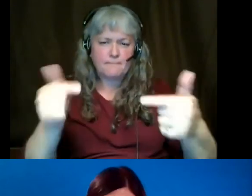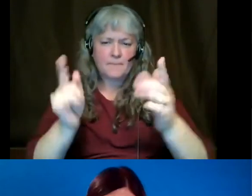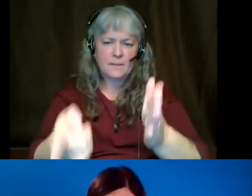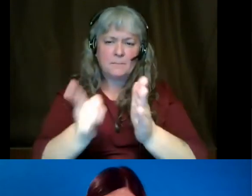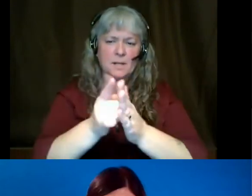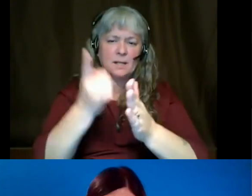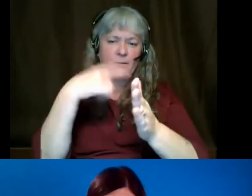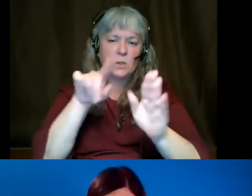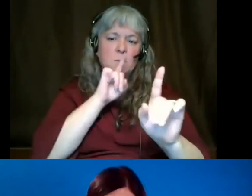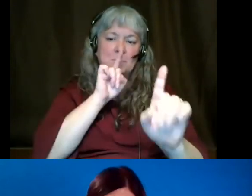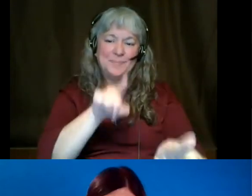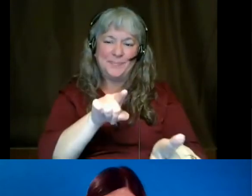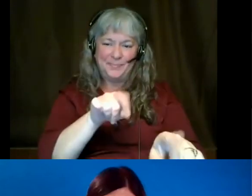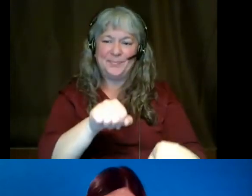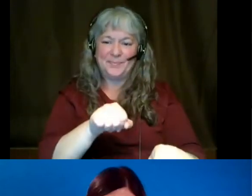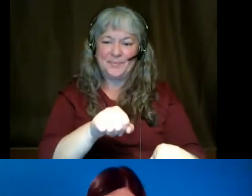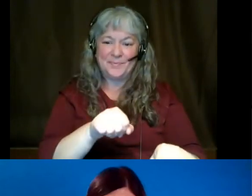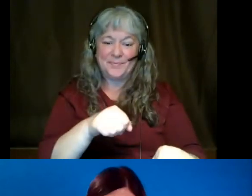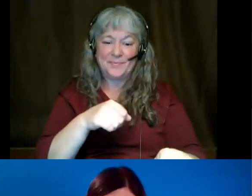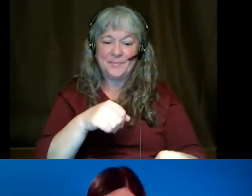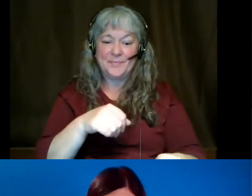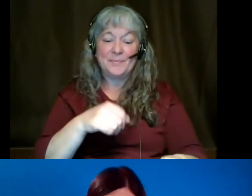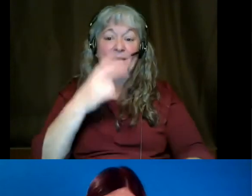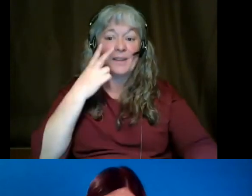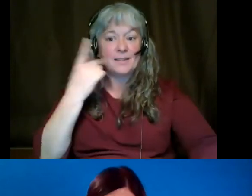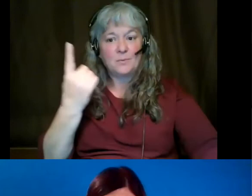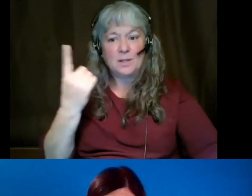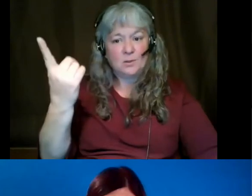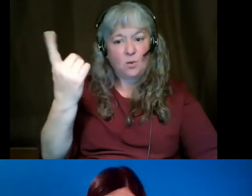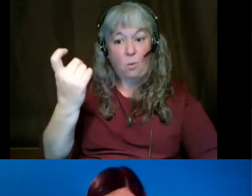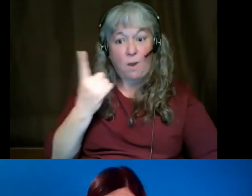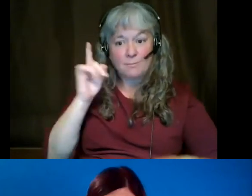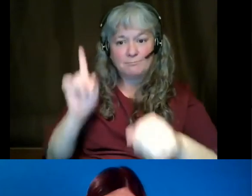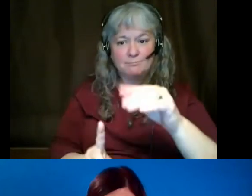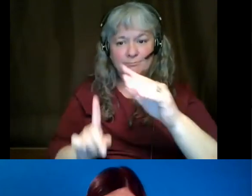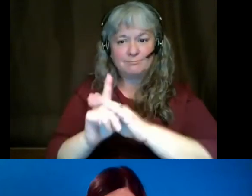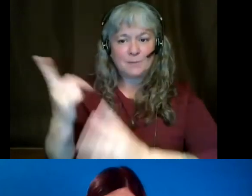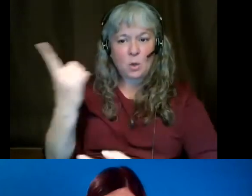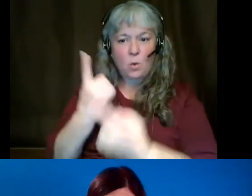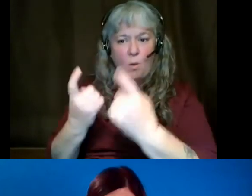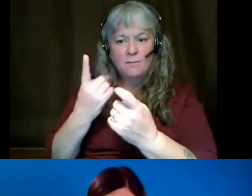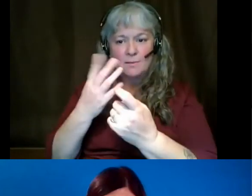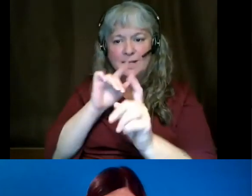And I've got a question in the Q&A here. And